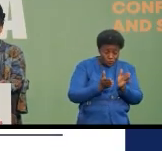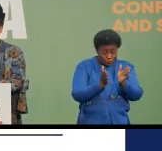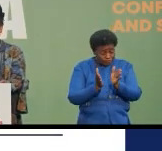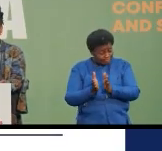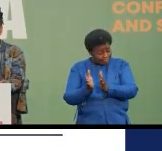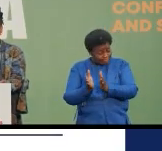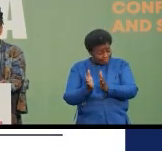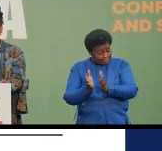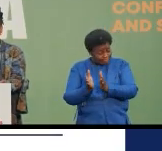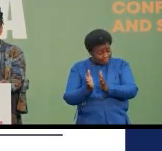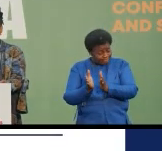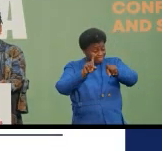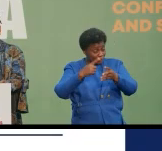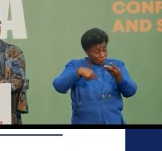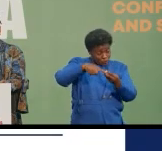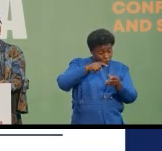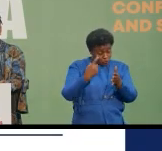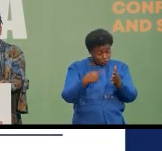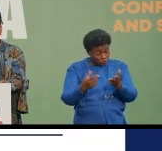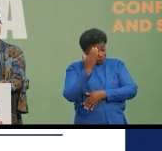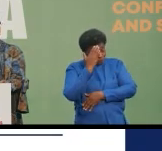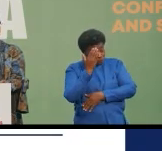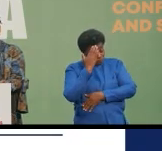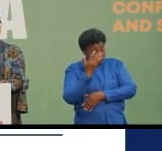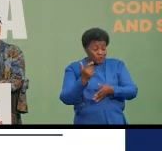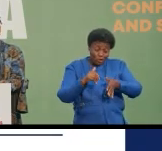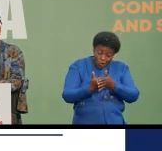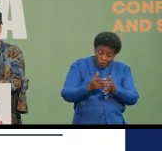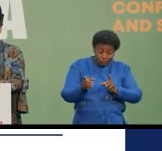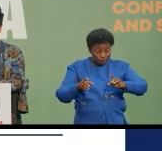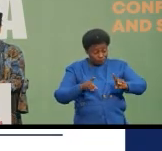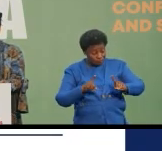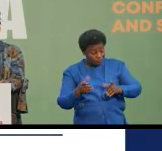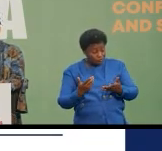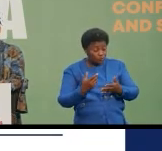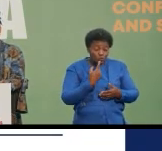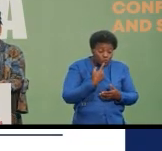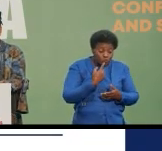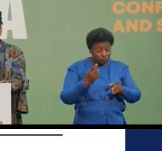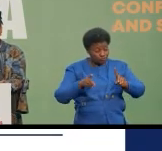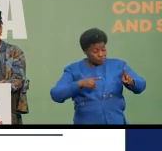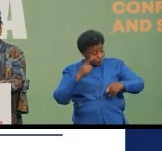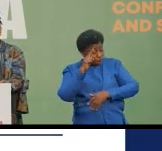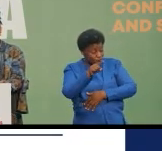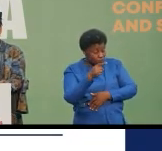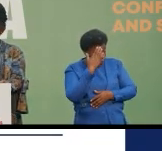asking questions around what we need to do, how we need to do it, and for whom we need to do in order